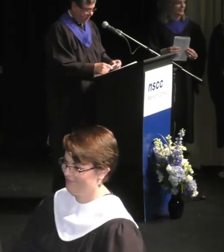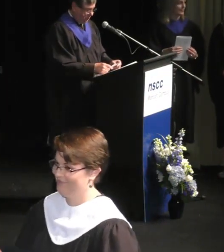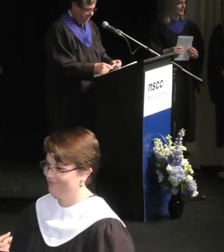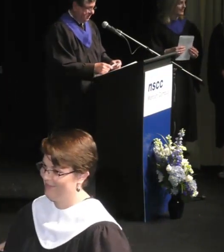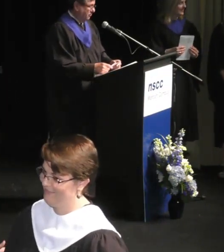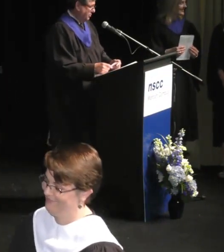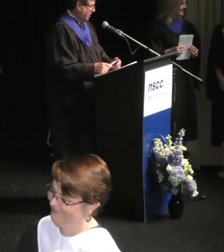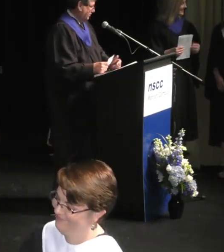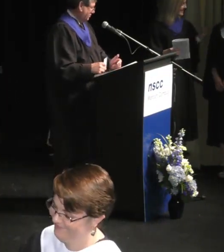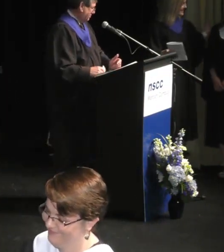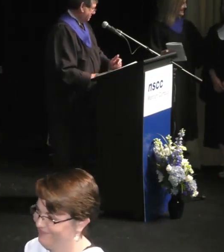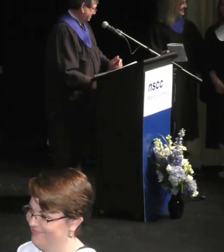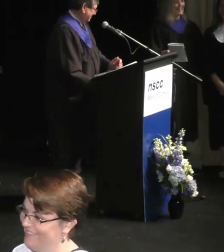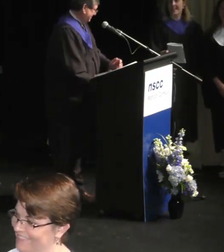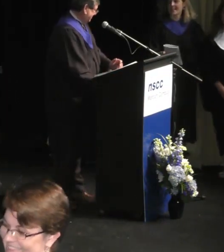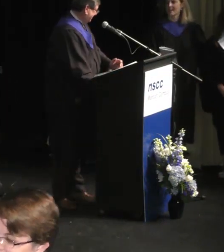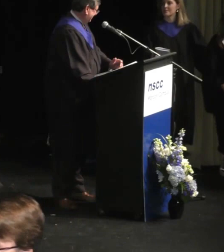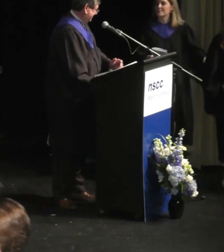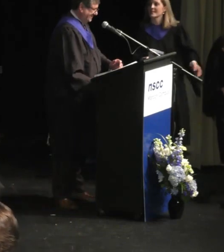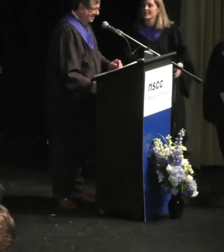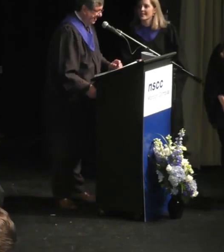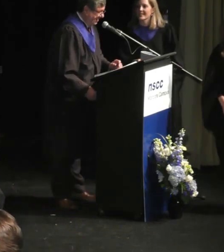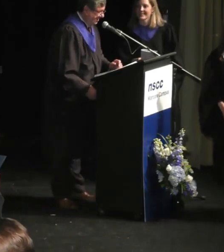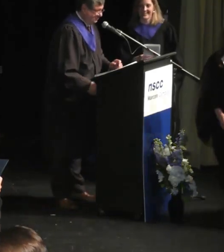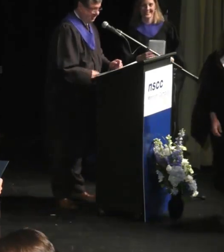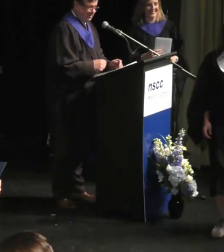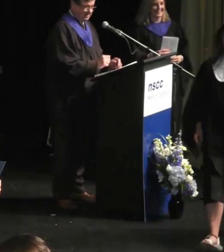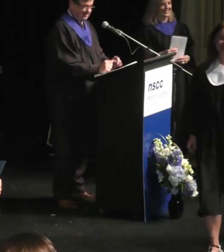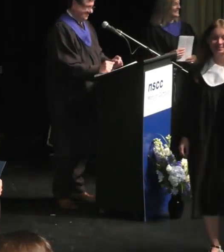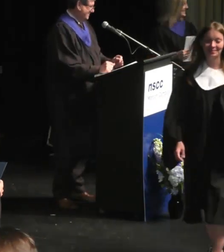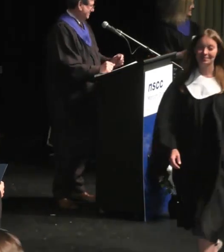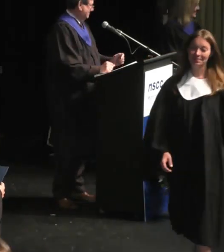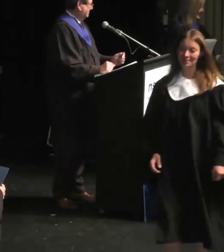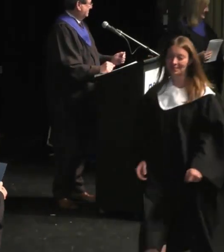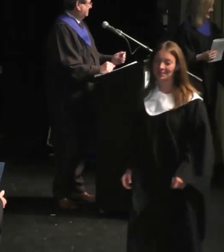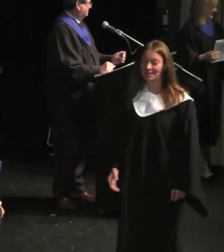Kyla Brogan with honors. Kayla, I'm sorry.